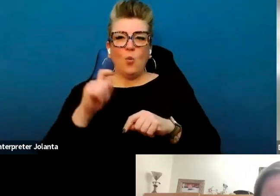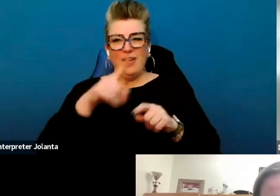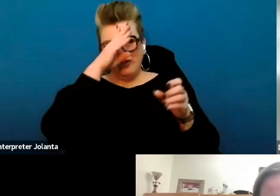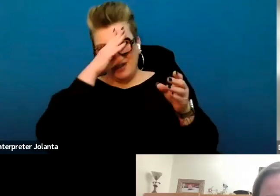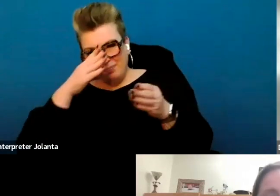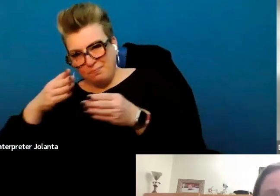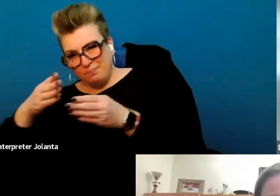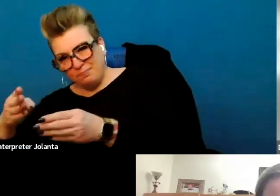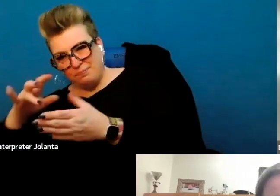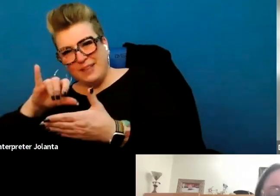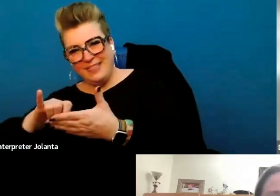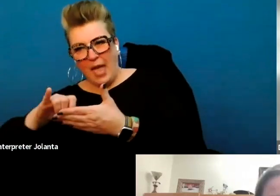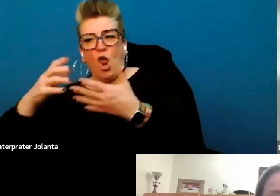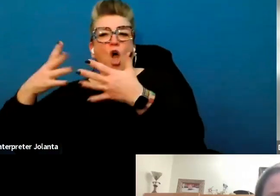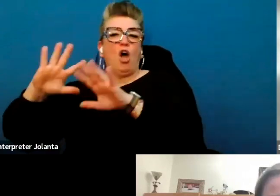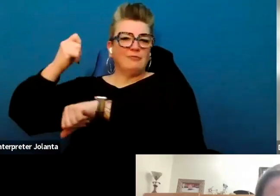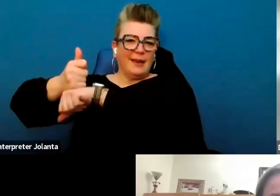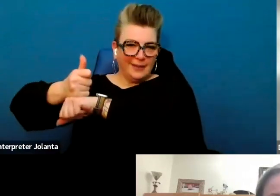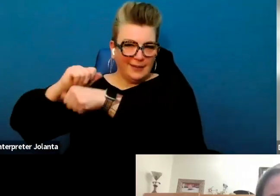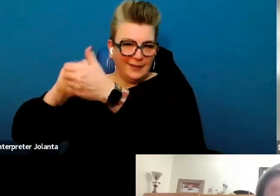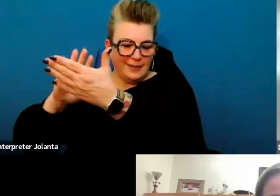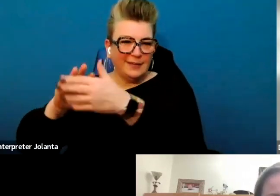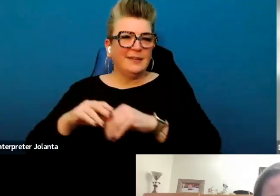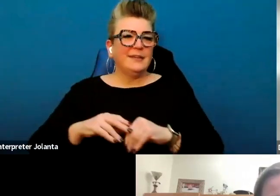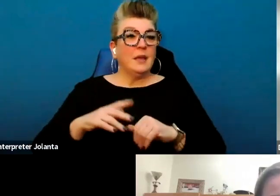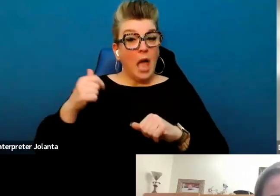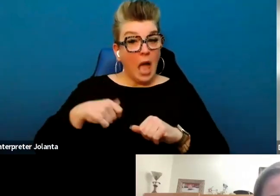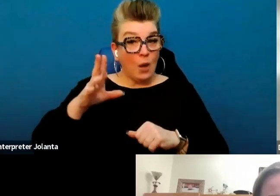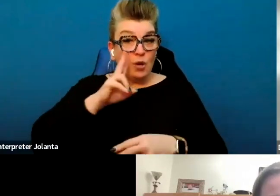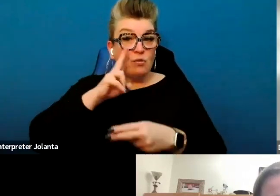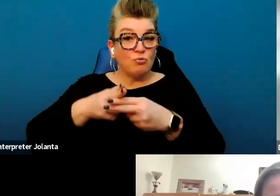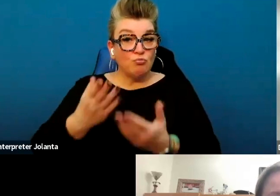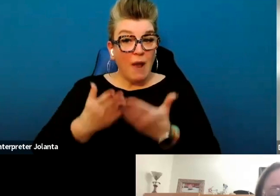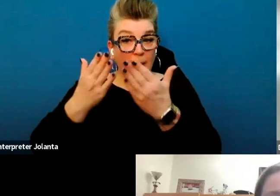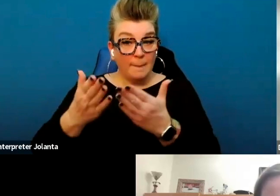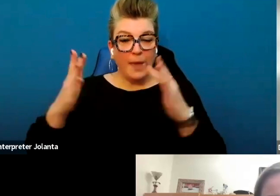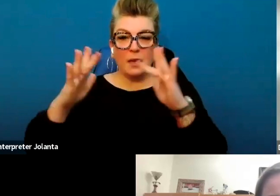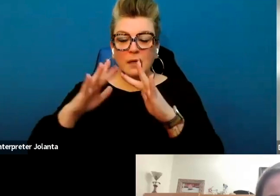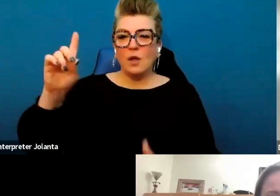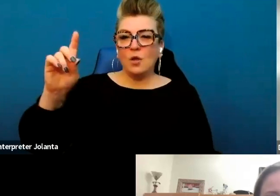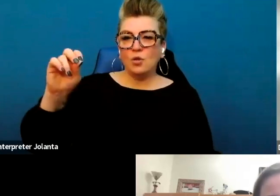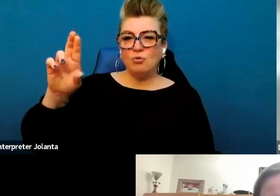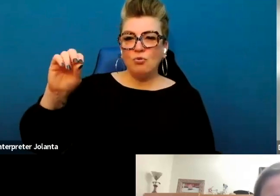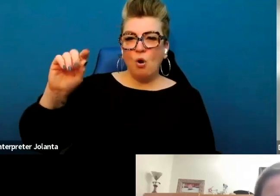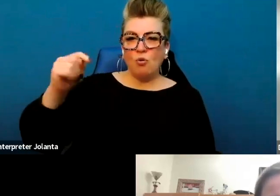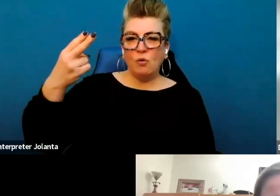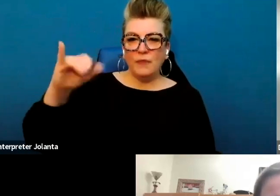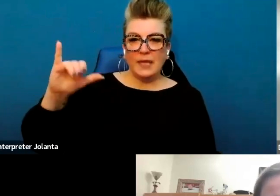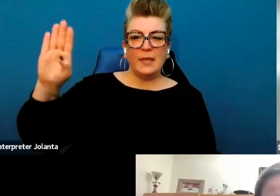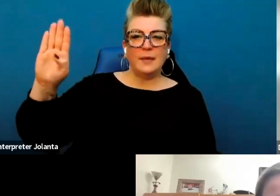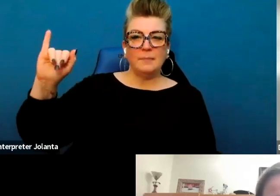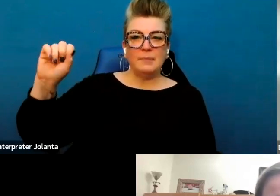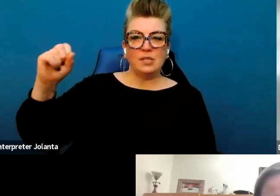Um, uh, I would refer you actually to Dorothy Bishop. She actually has